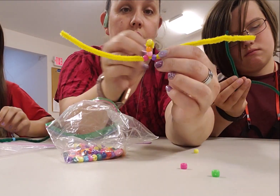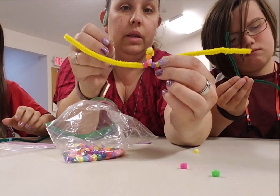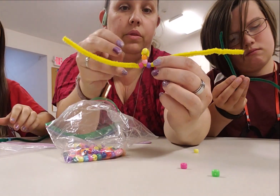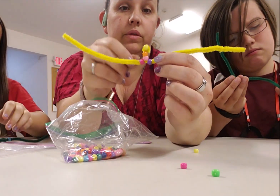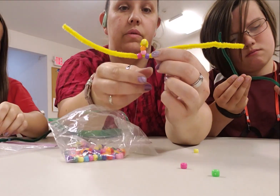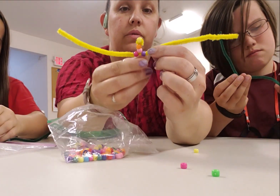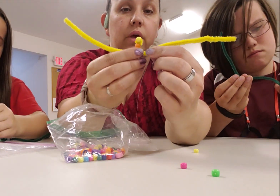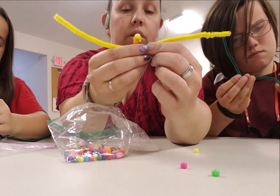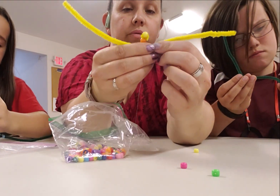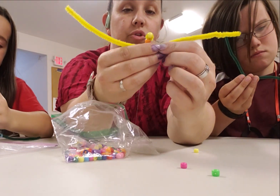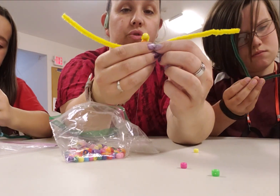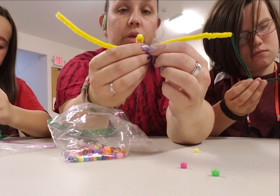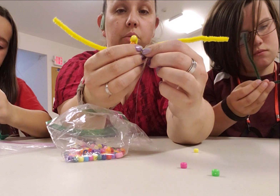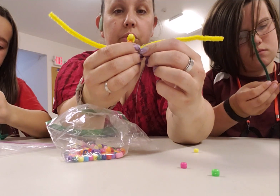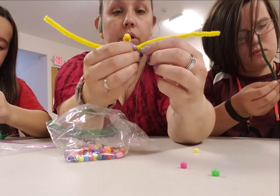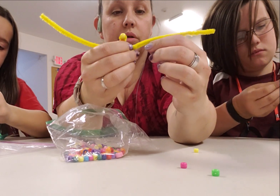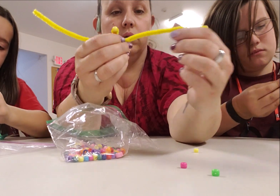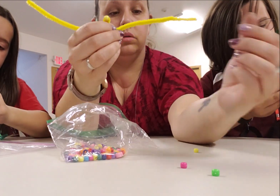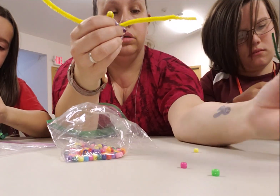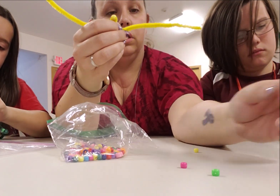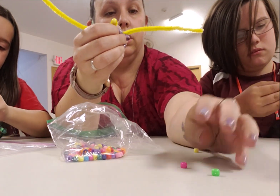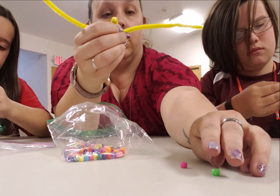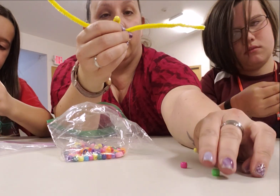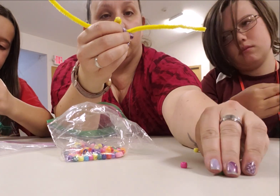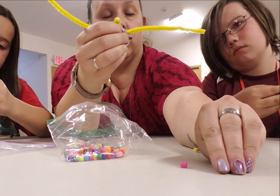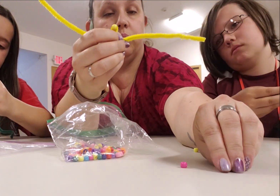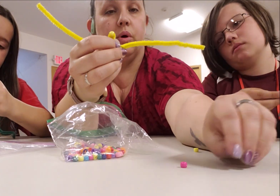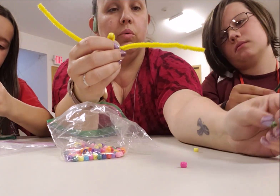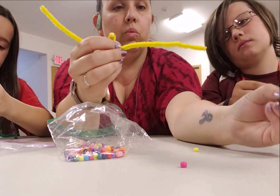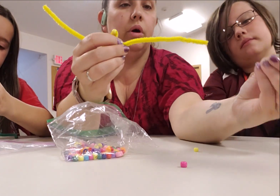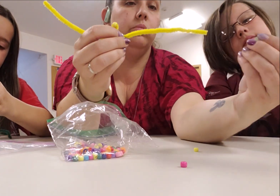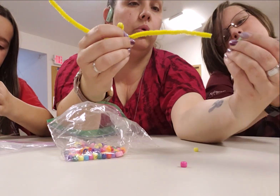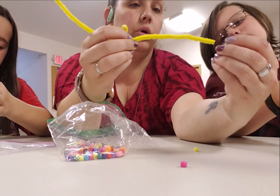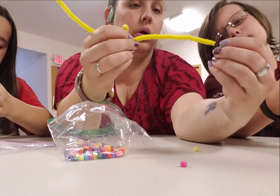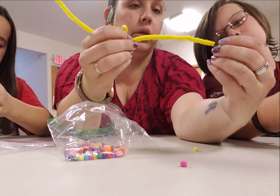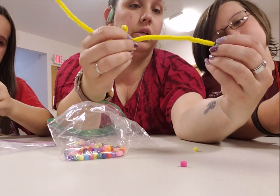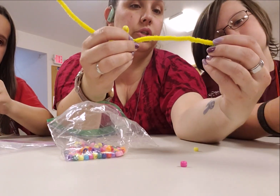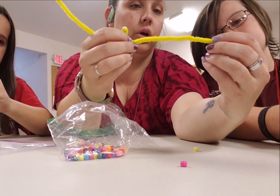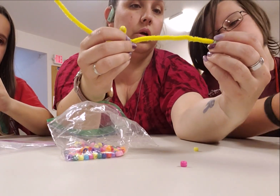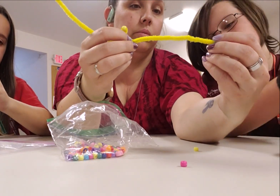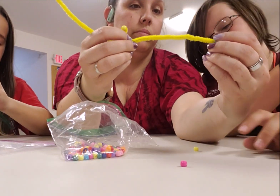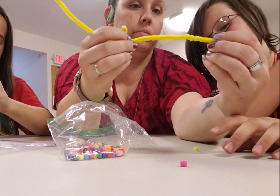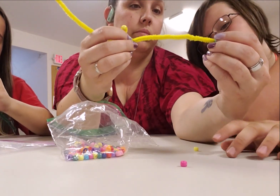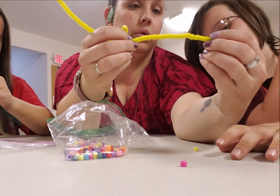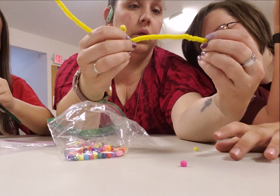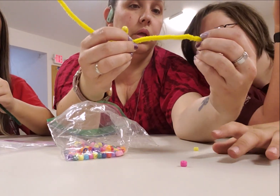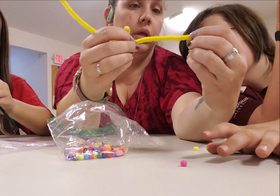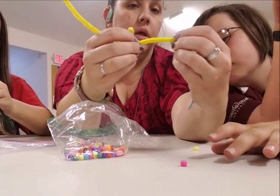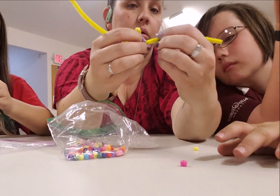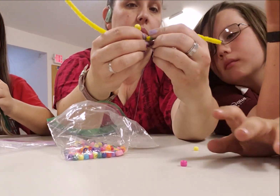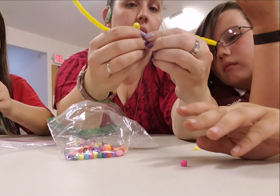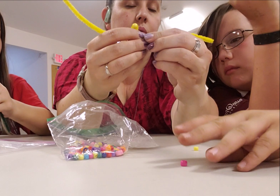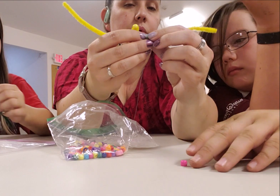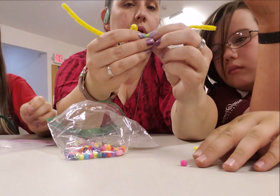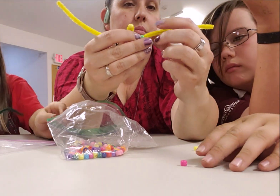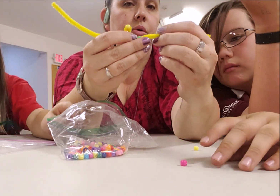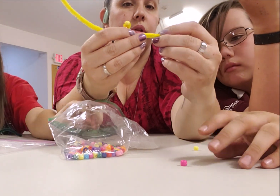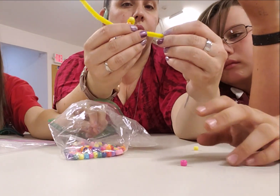Now this is kind of a tricky part. I'm going to put one more on each arm, but I'm going to pull it